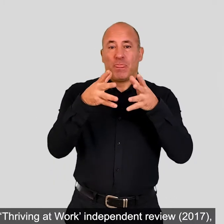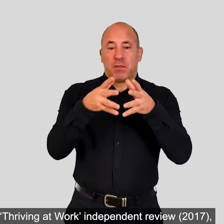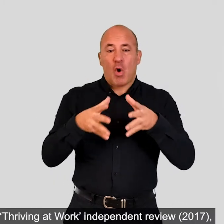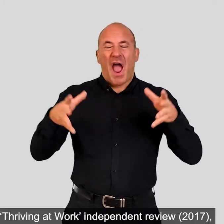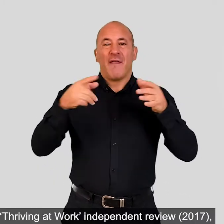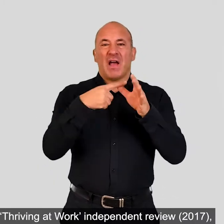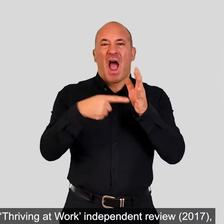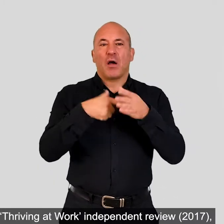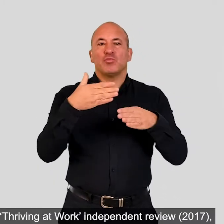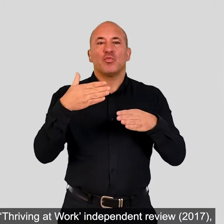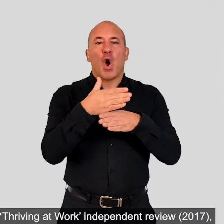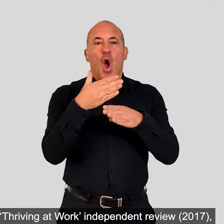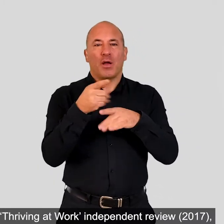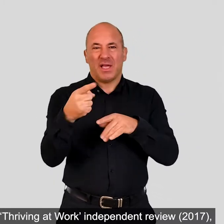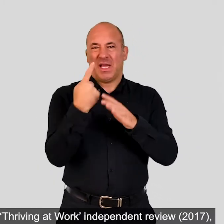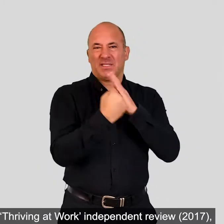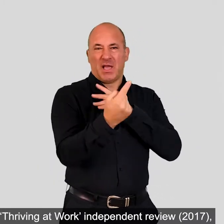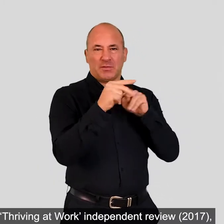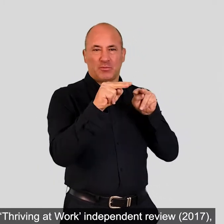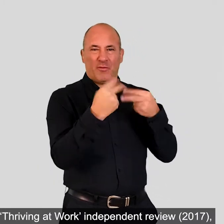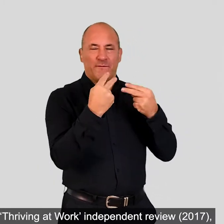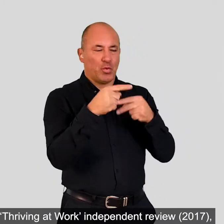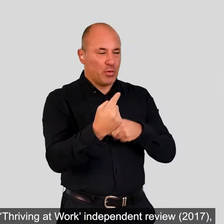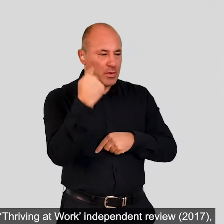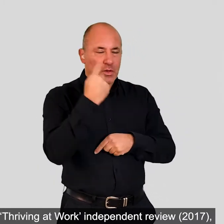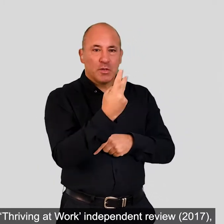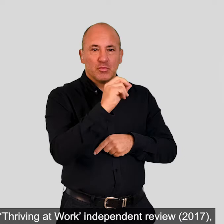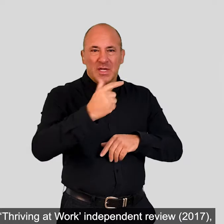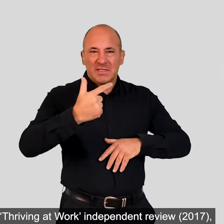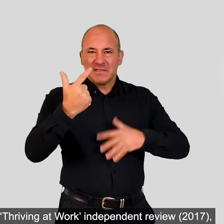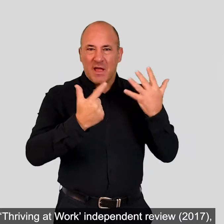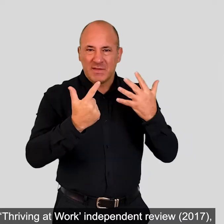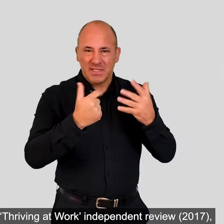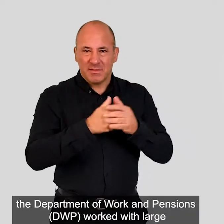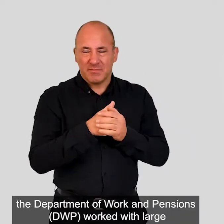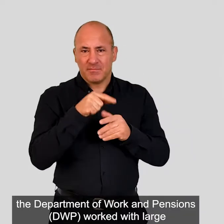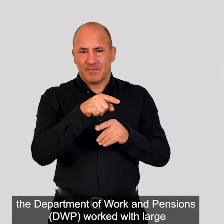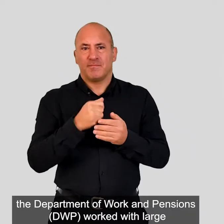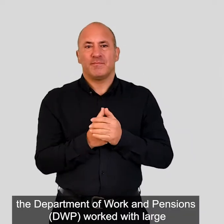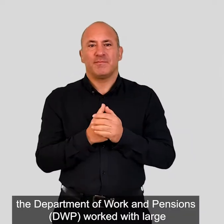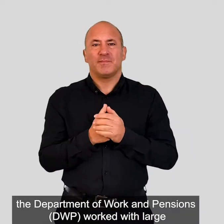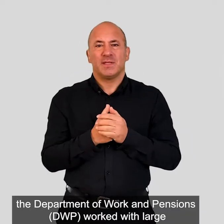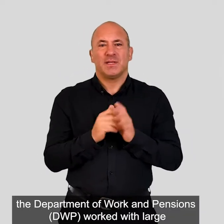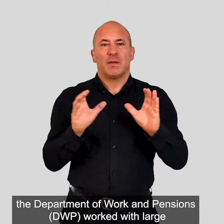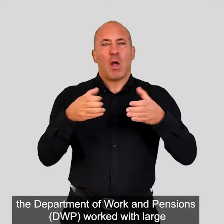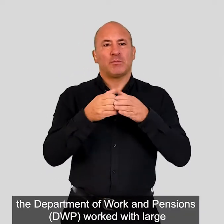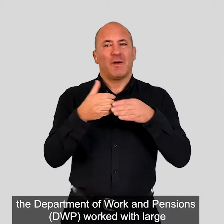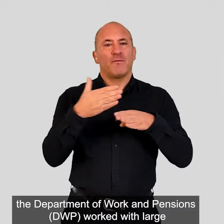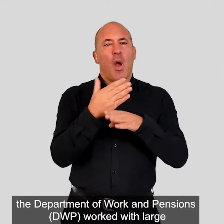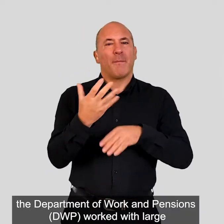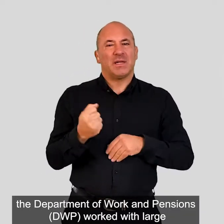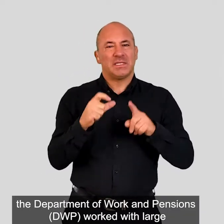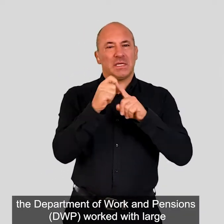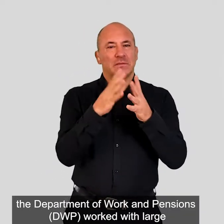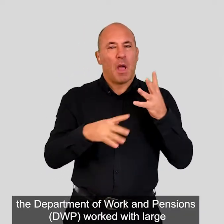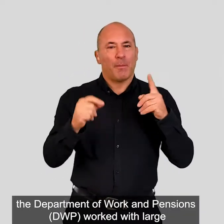Thriving at Work Independent Review 2017, the Department of Work and Pensions,